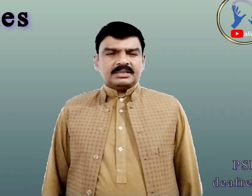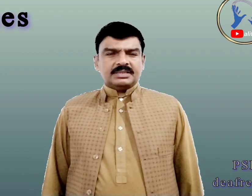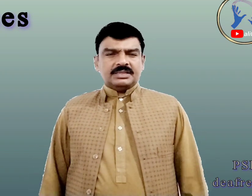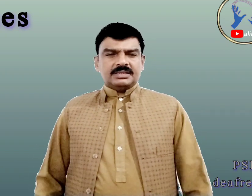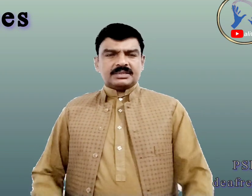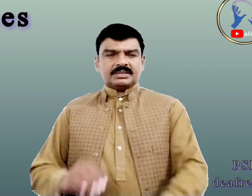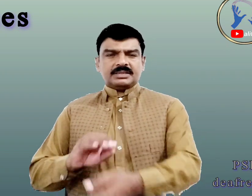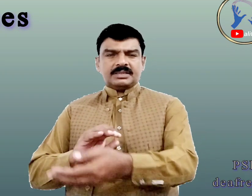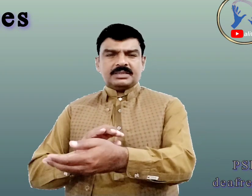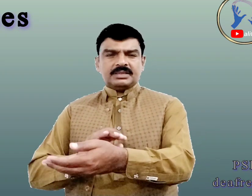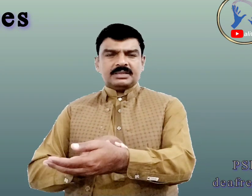disease,